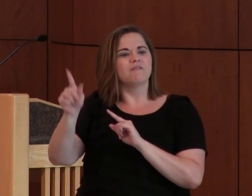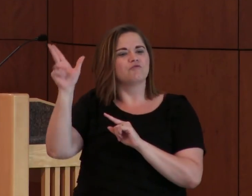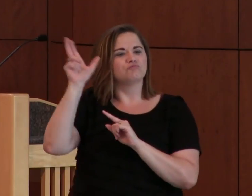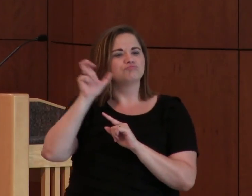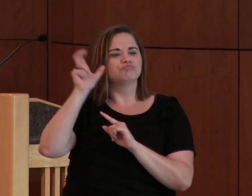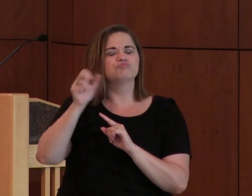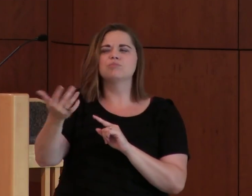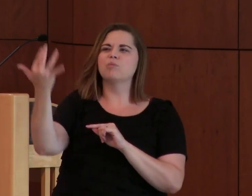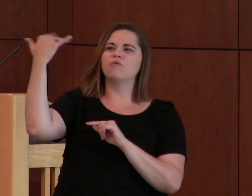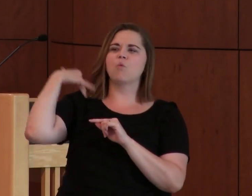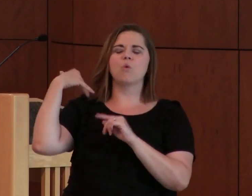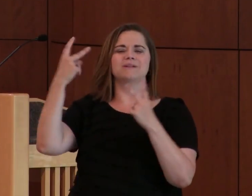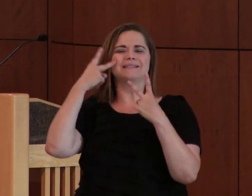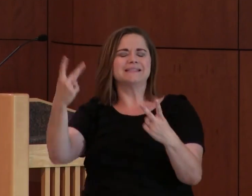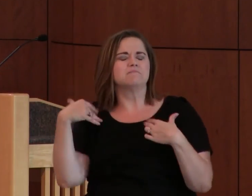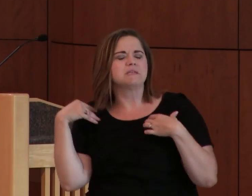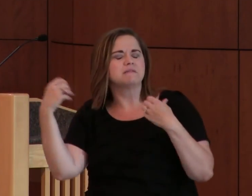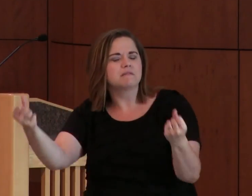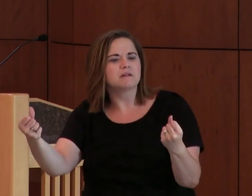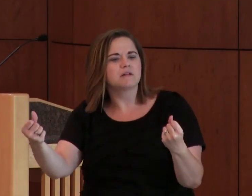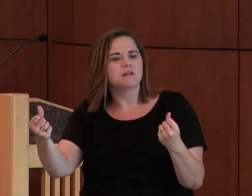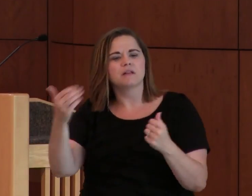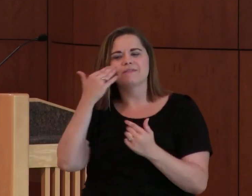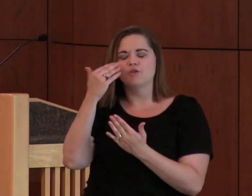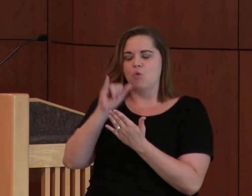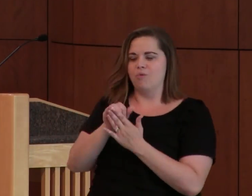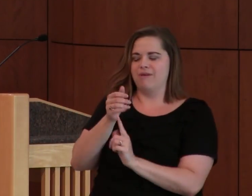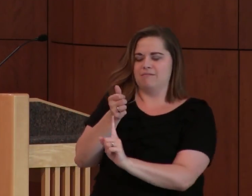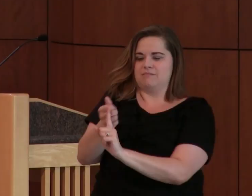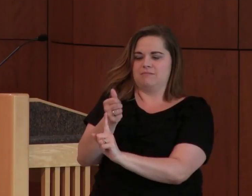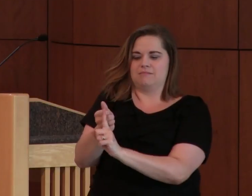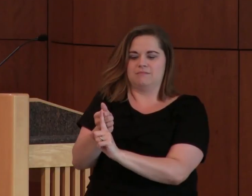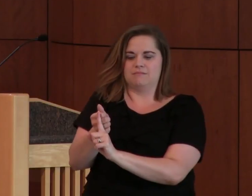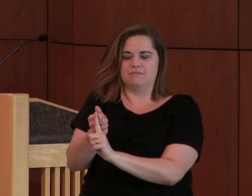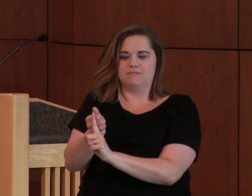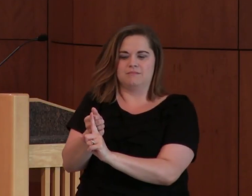have seen him heal, that they know that he could not go along